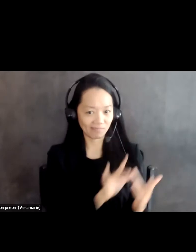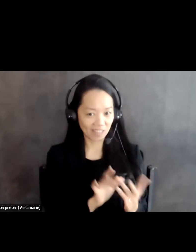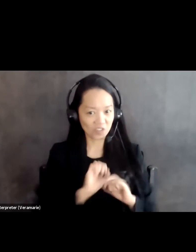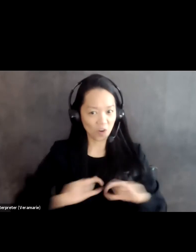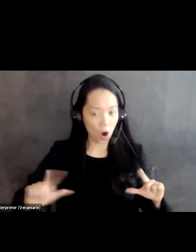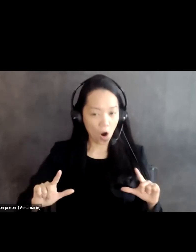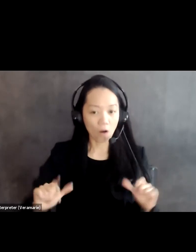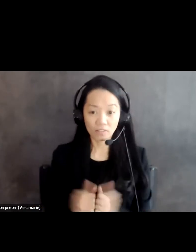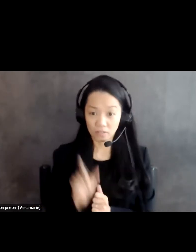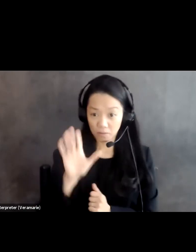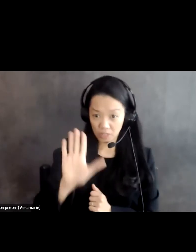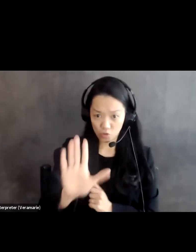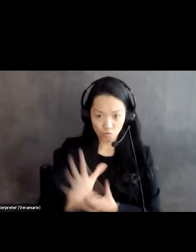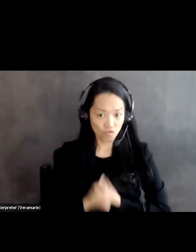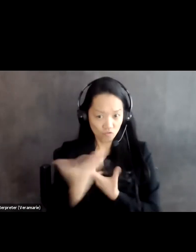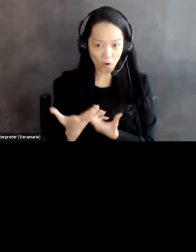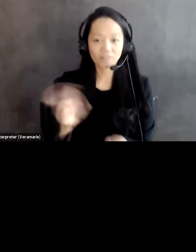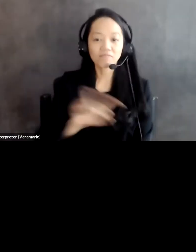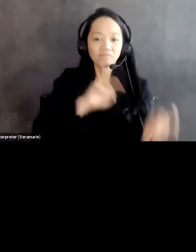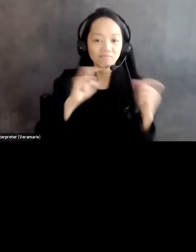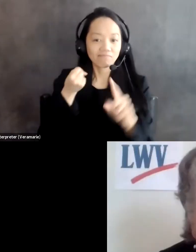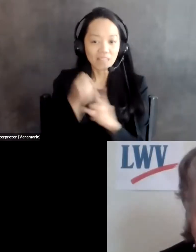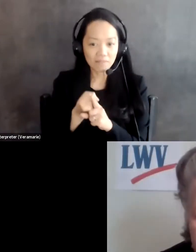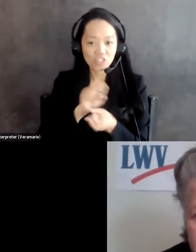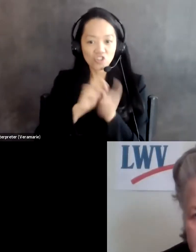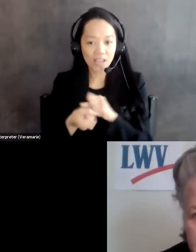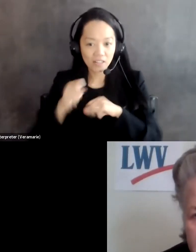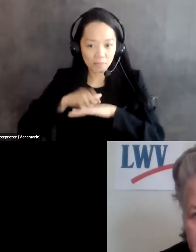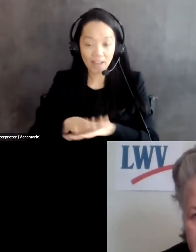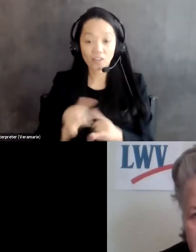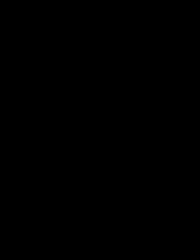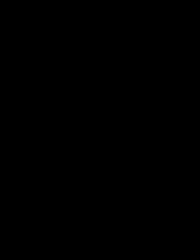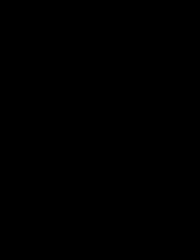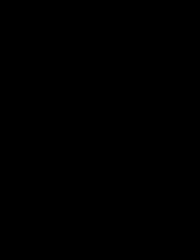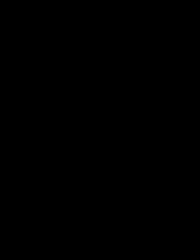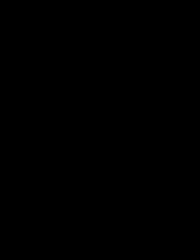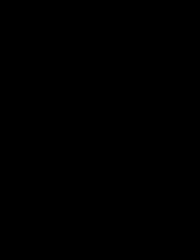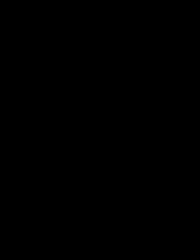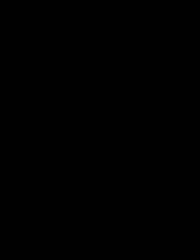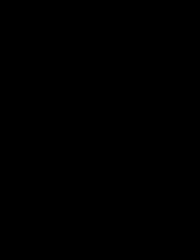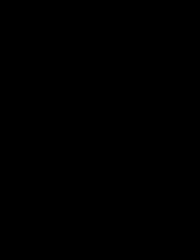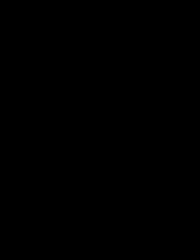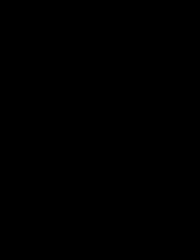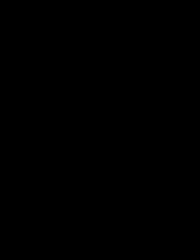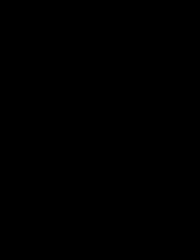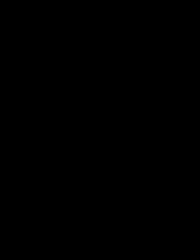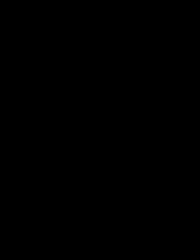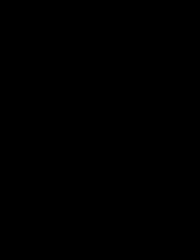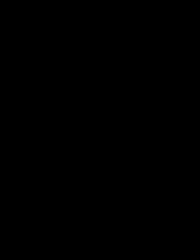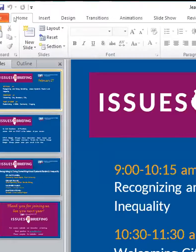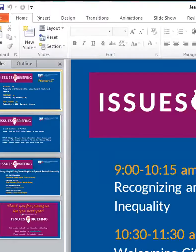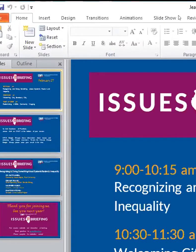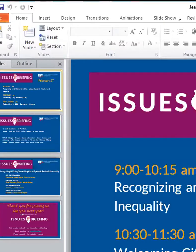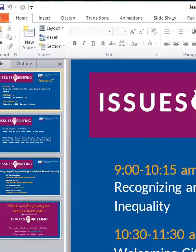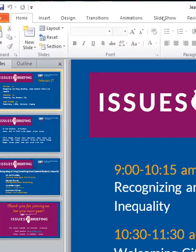a change maker. Thanks. And now Jean Pierce will move us right to that preparation for being change makers in our first